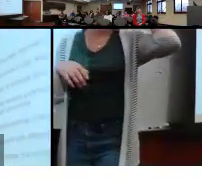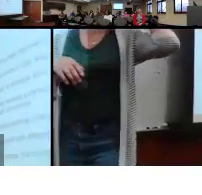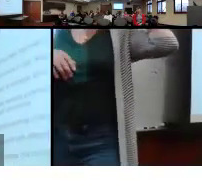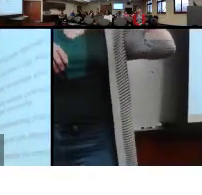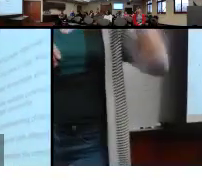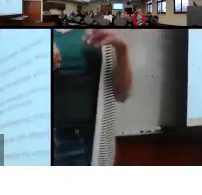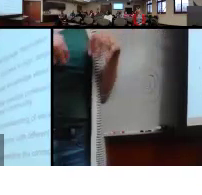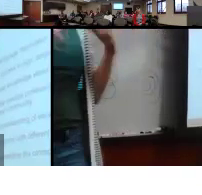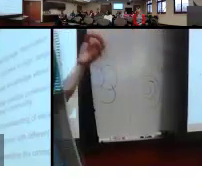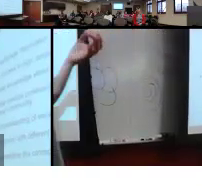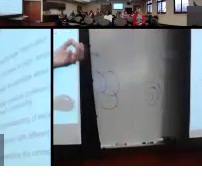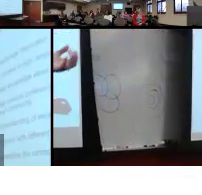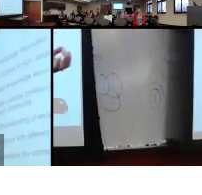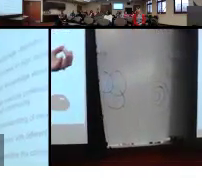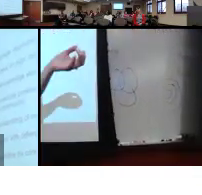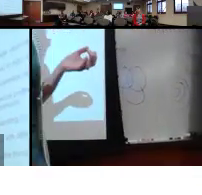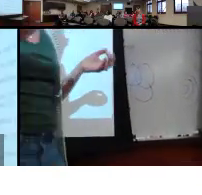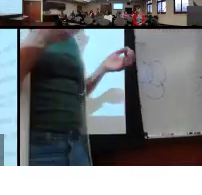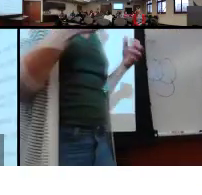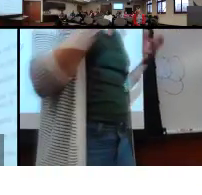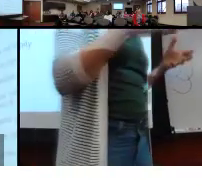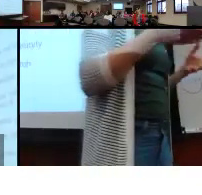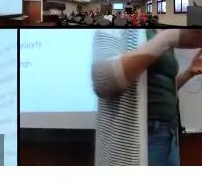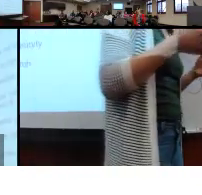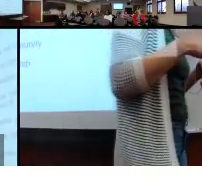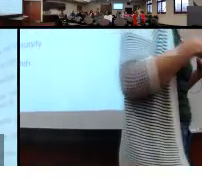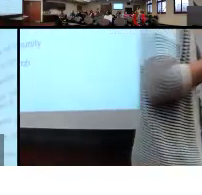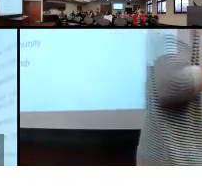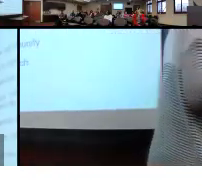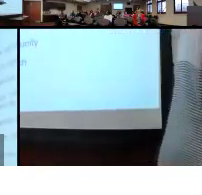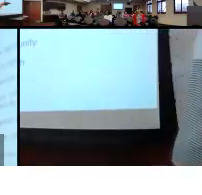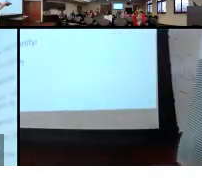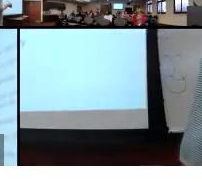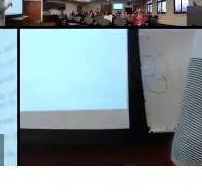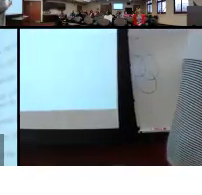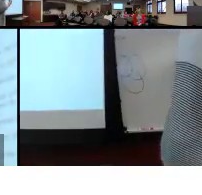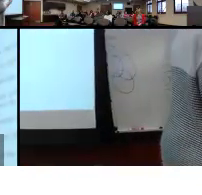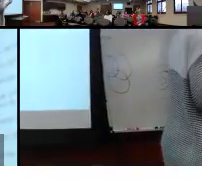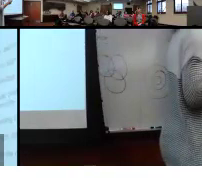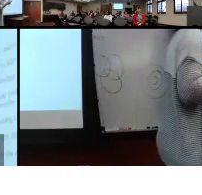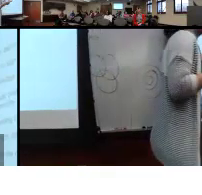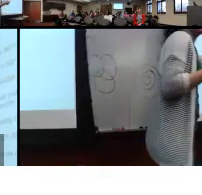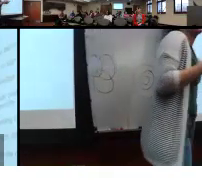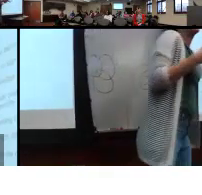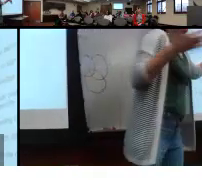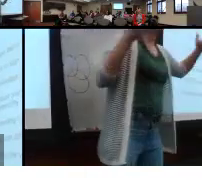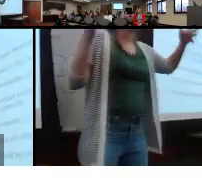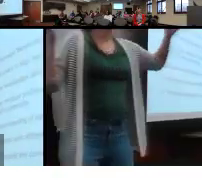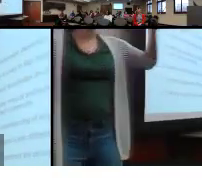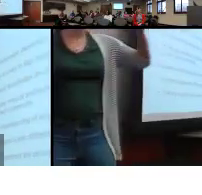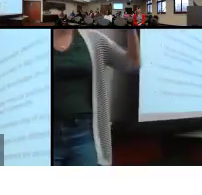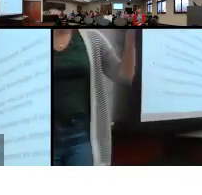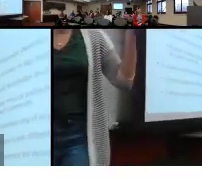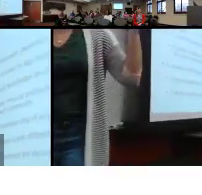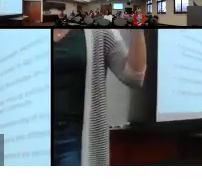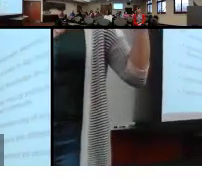medical professionals about sign language bilingualism, that this can happen, that this is perfectly normal, and that there's a deaf community out there